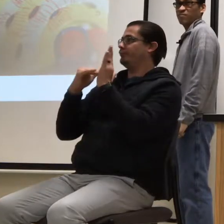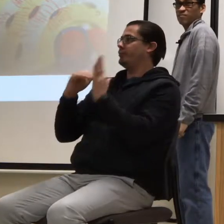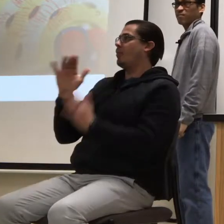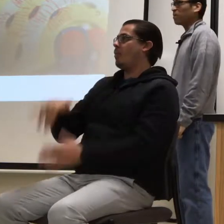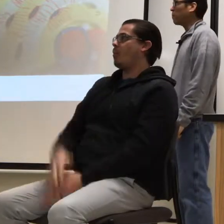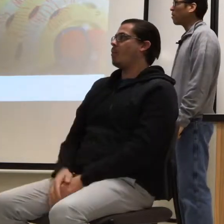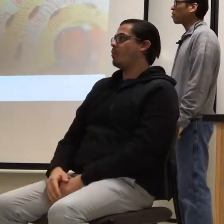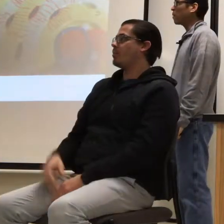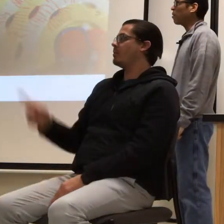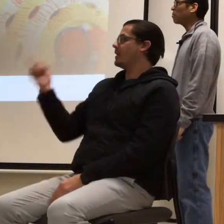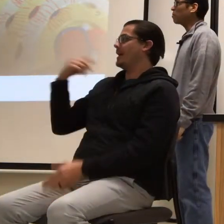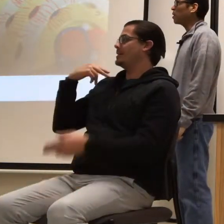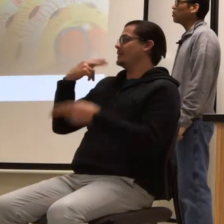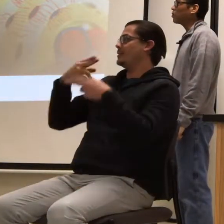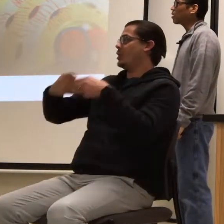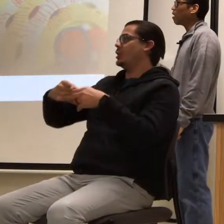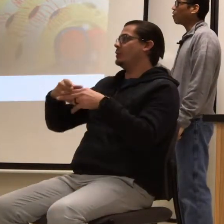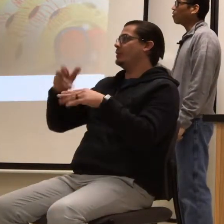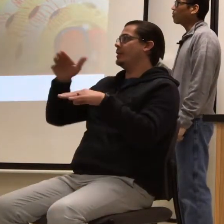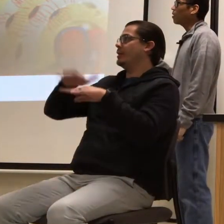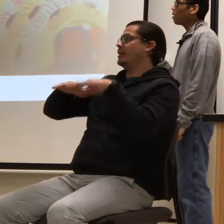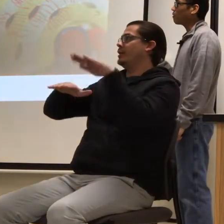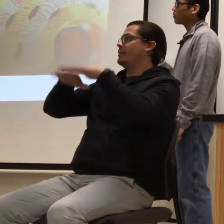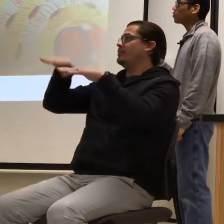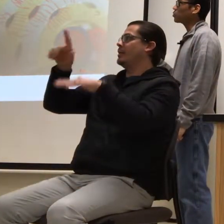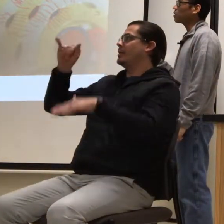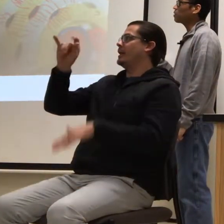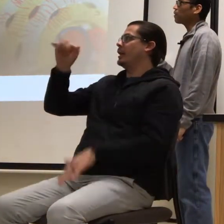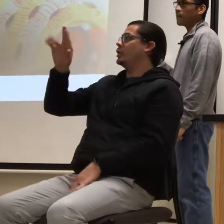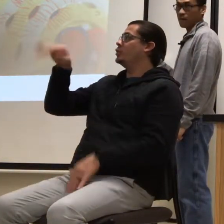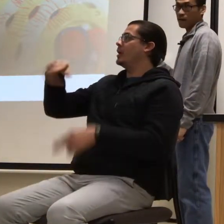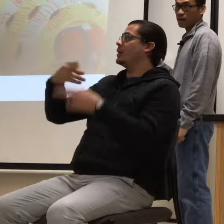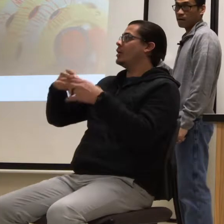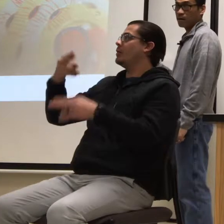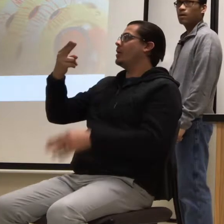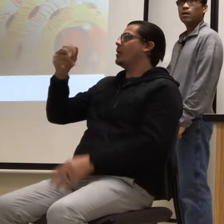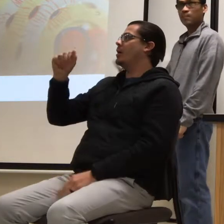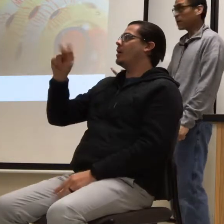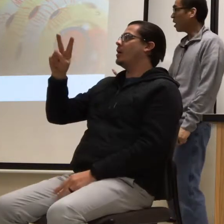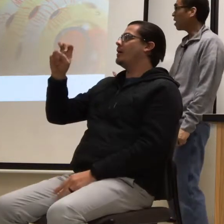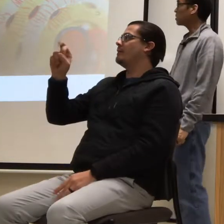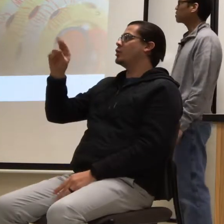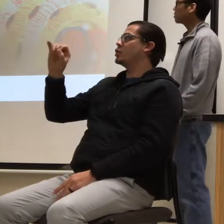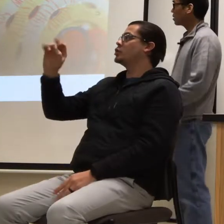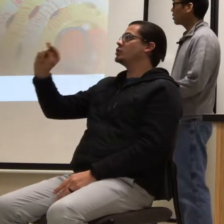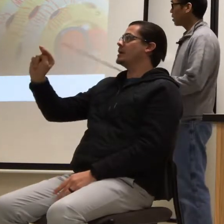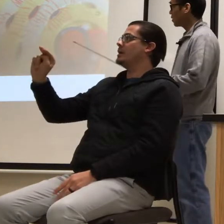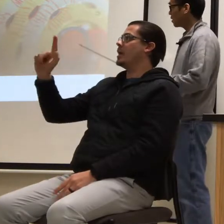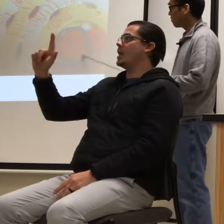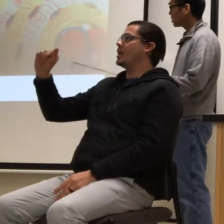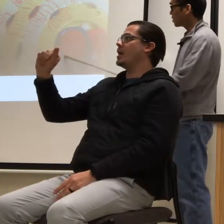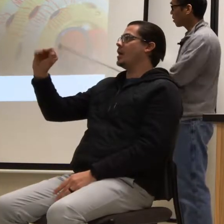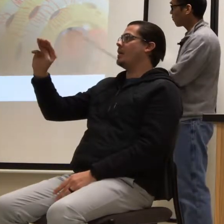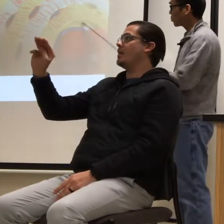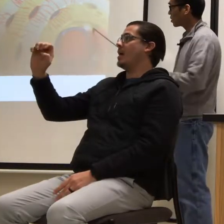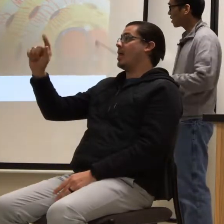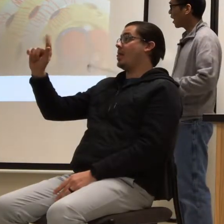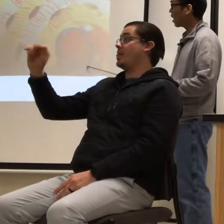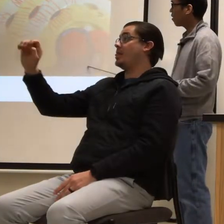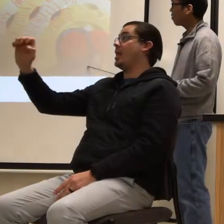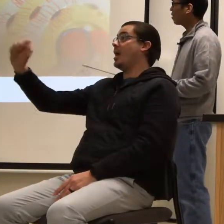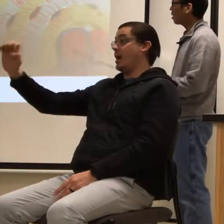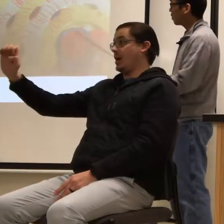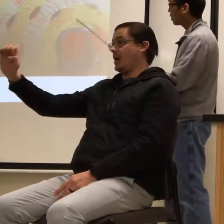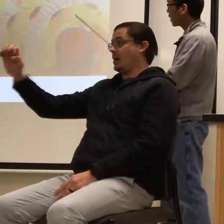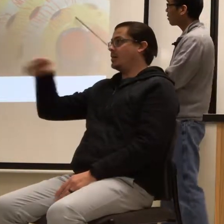right? Lamellar bone. You can call them Haversian lamella because if this is the Haversian